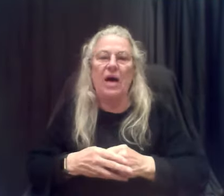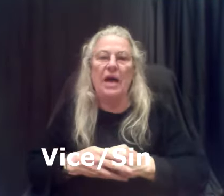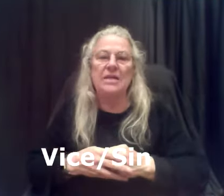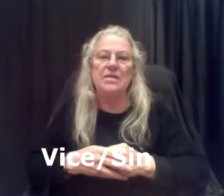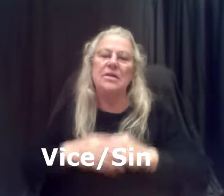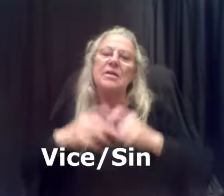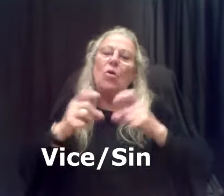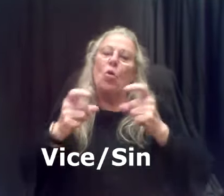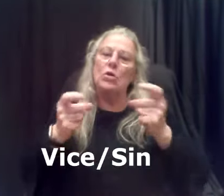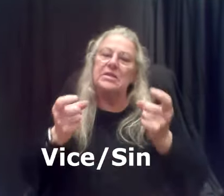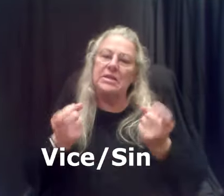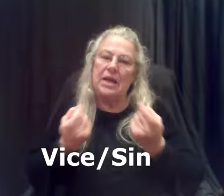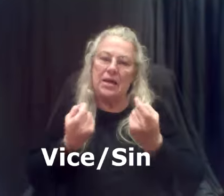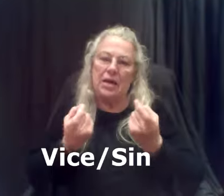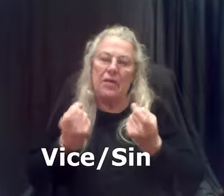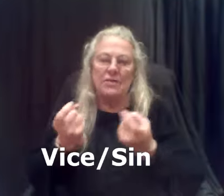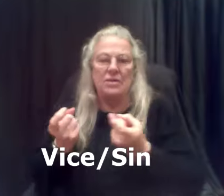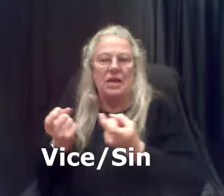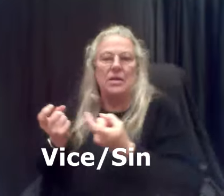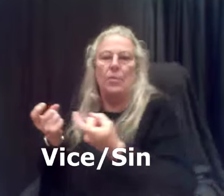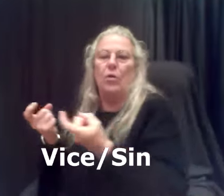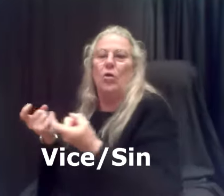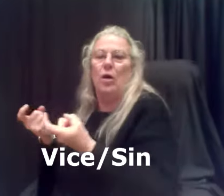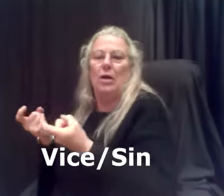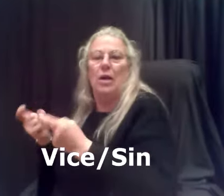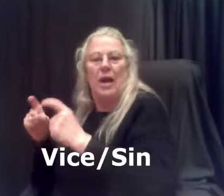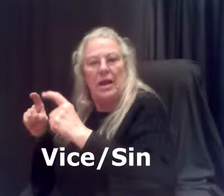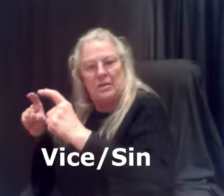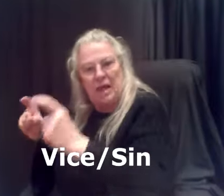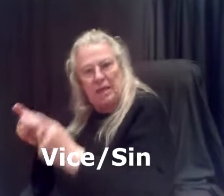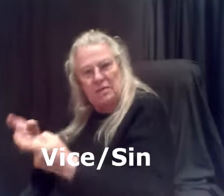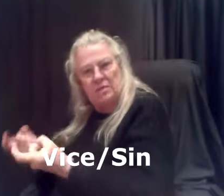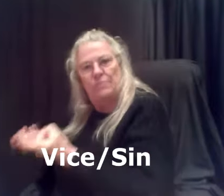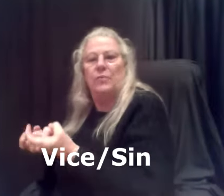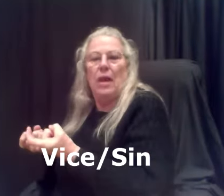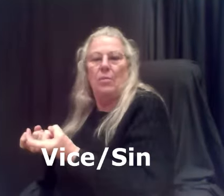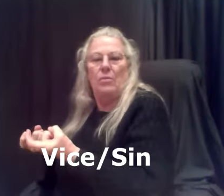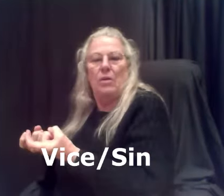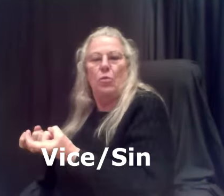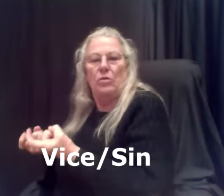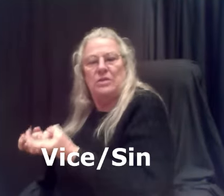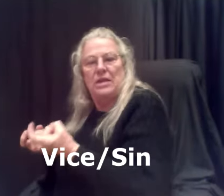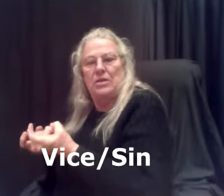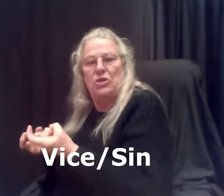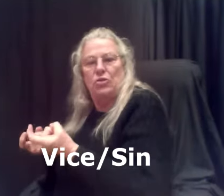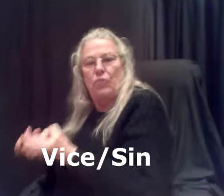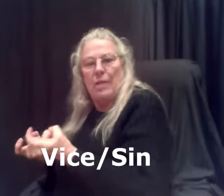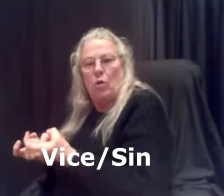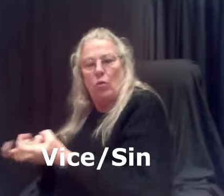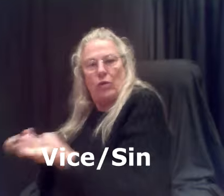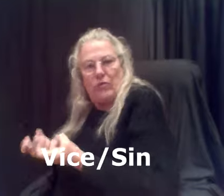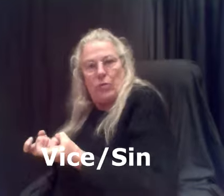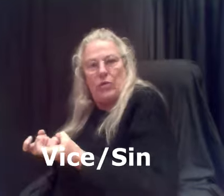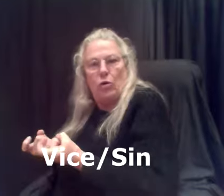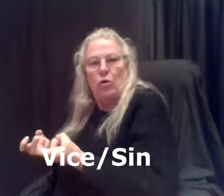Vice or sin, and that's that double hook. X hands, and where sin just grabs a hold of you with a hook